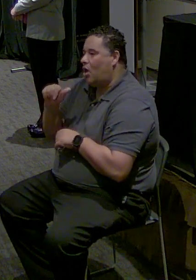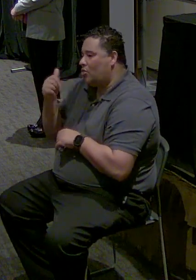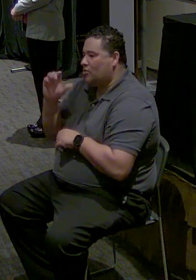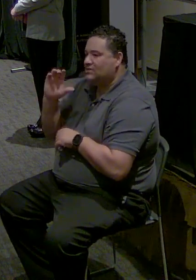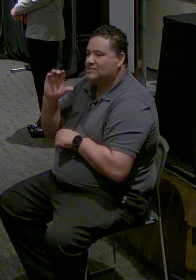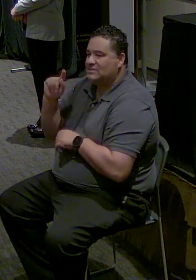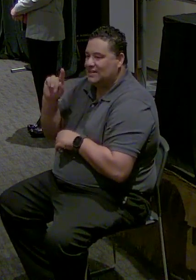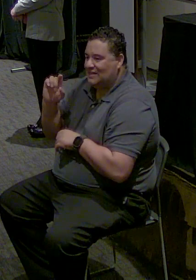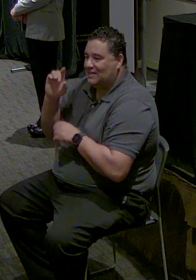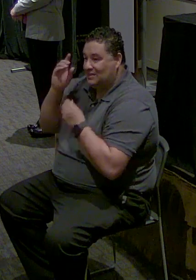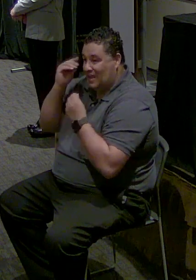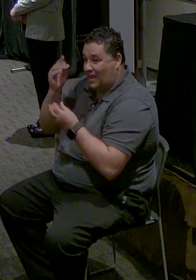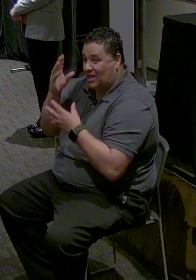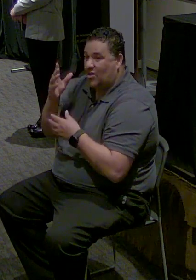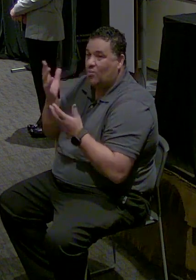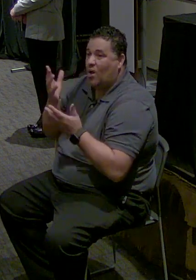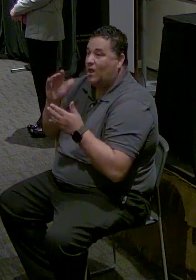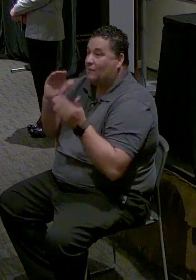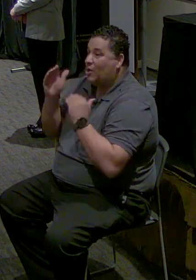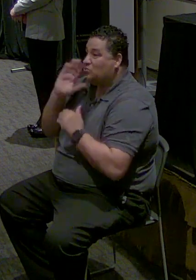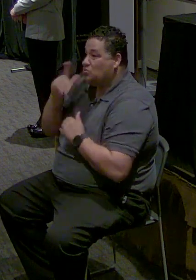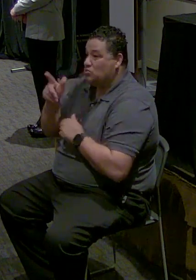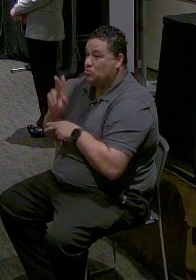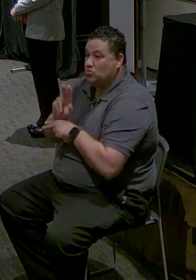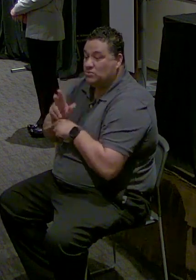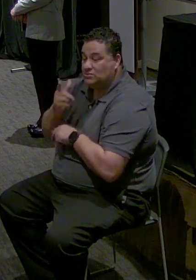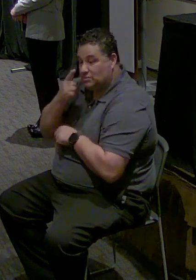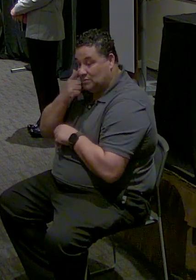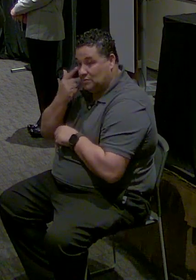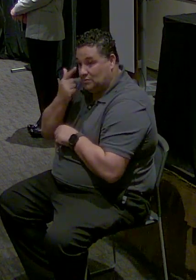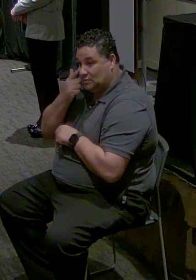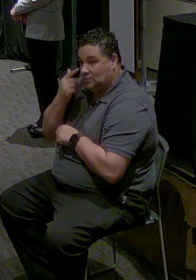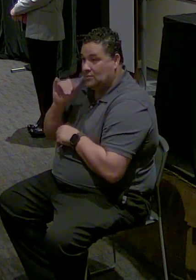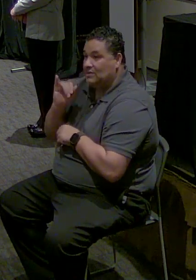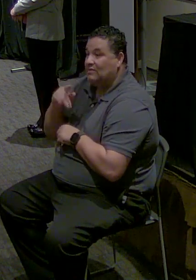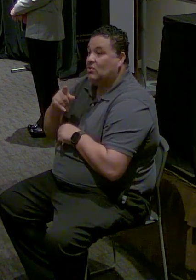data, what comparisons would you use? So if you would